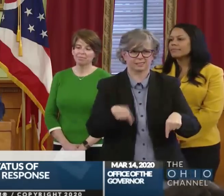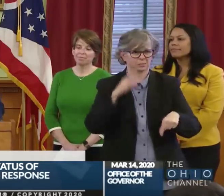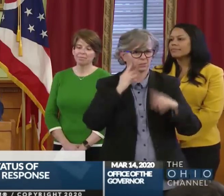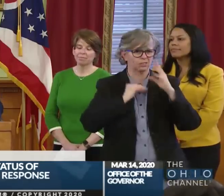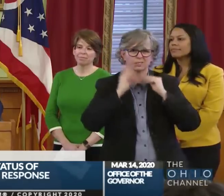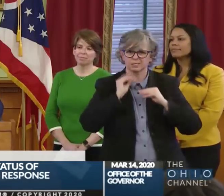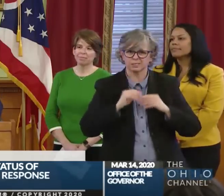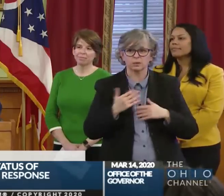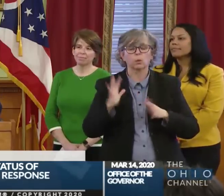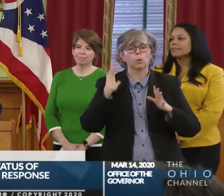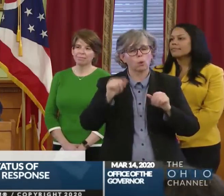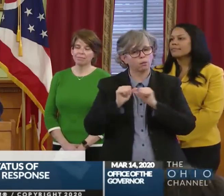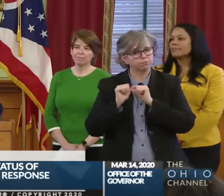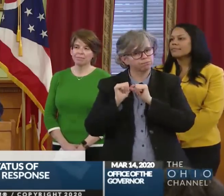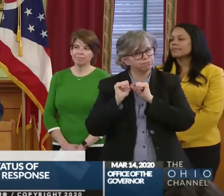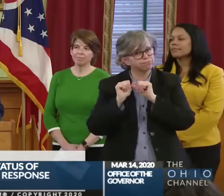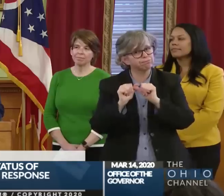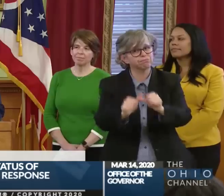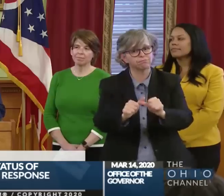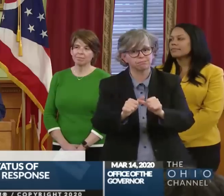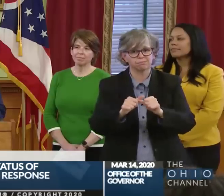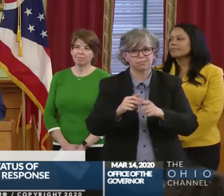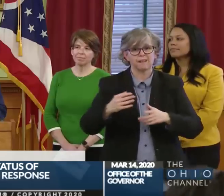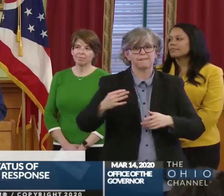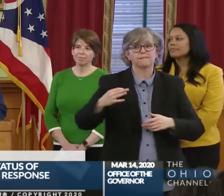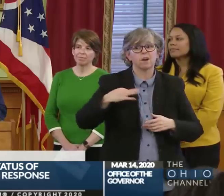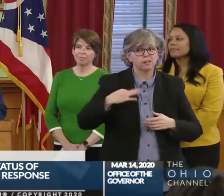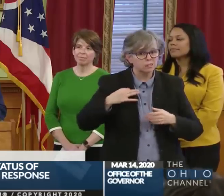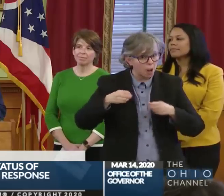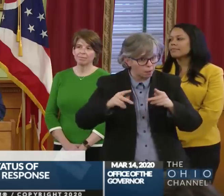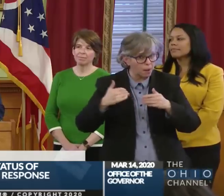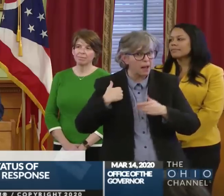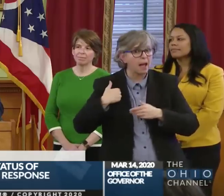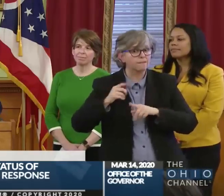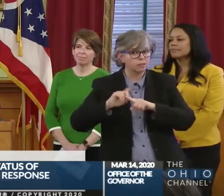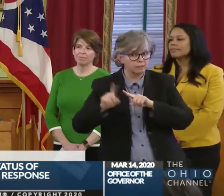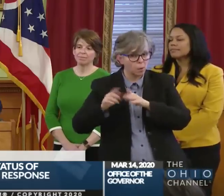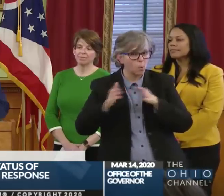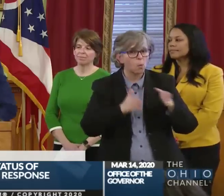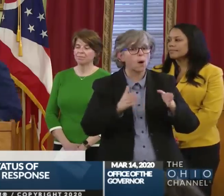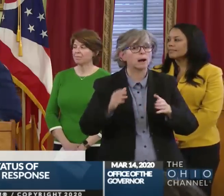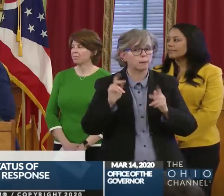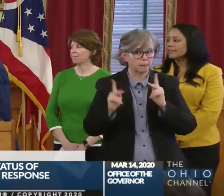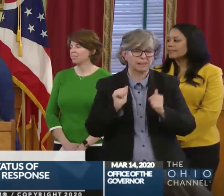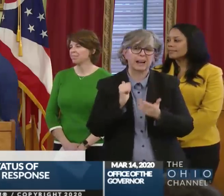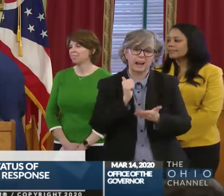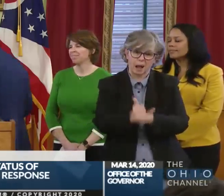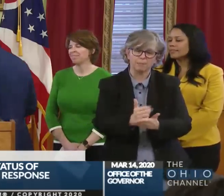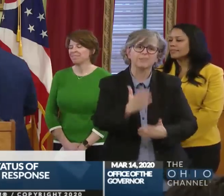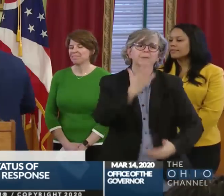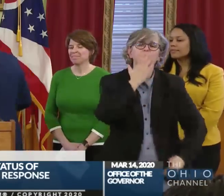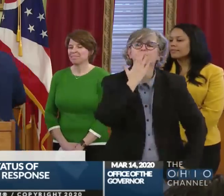volunteer opportunities and ways that people can help in the coming days. Thank you. Thanks, John.